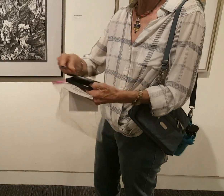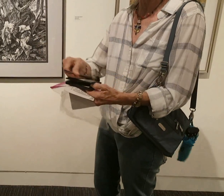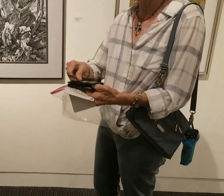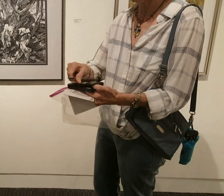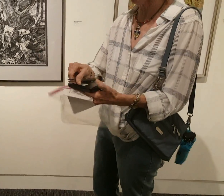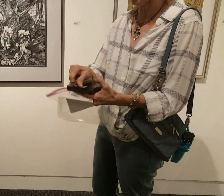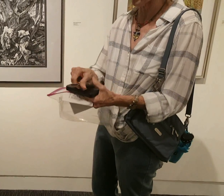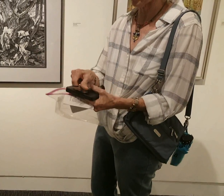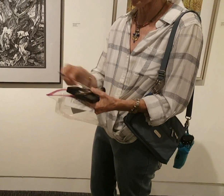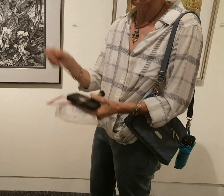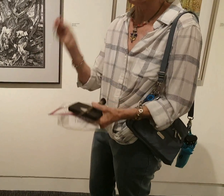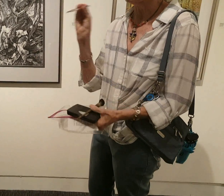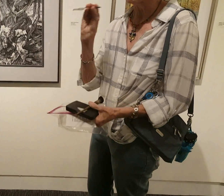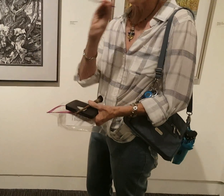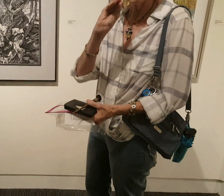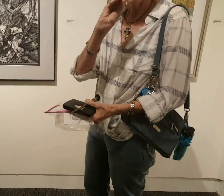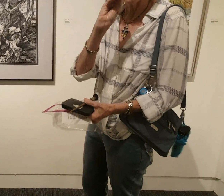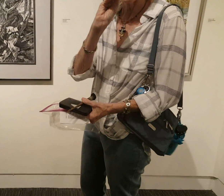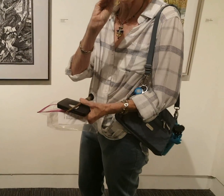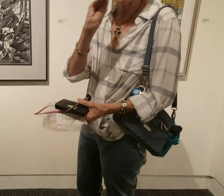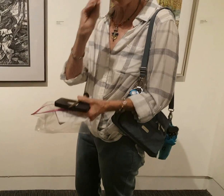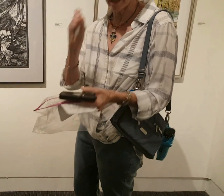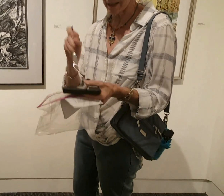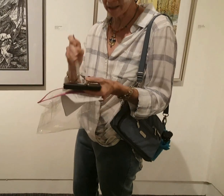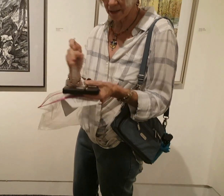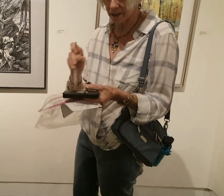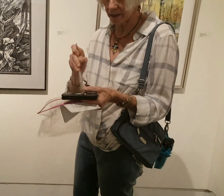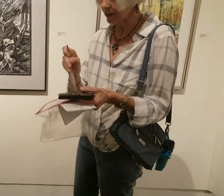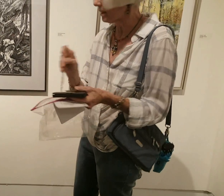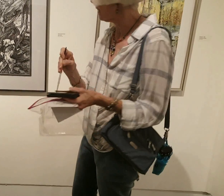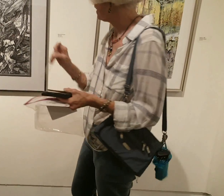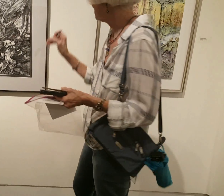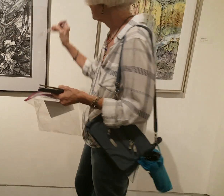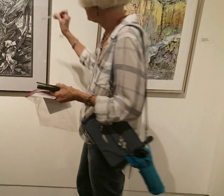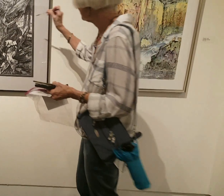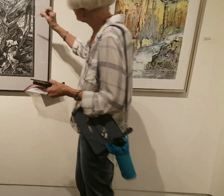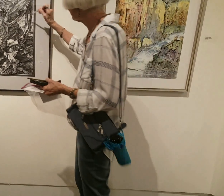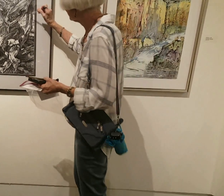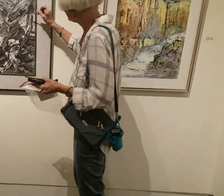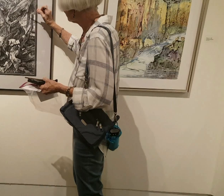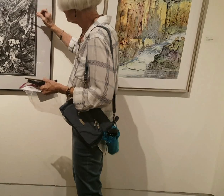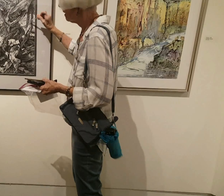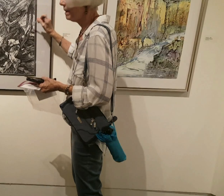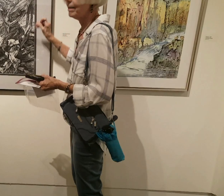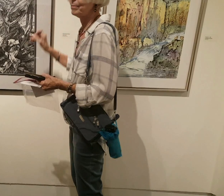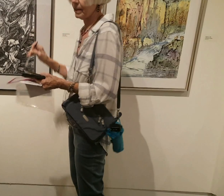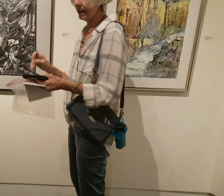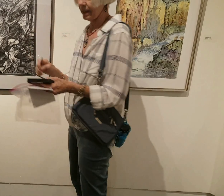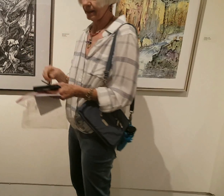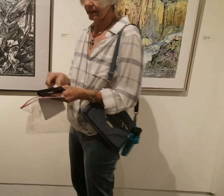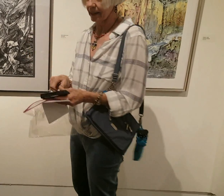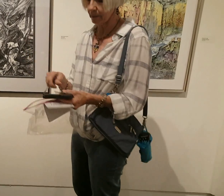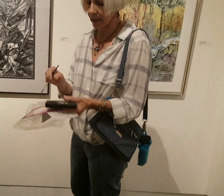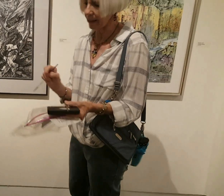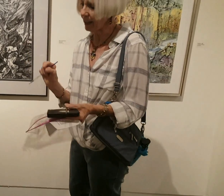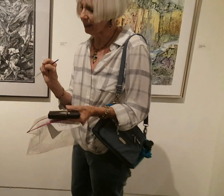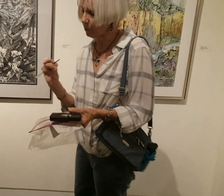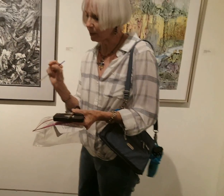use mostly this brush. This little brush. Oh gosh.